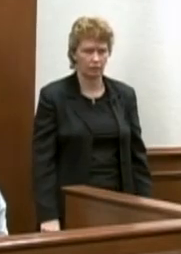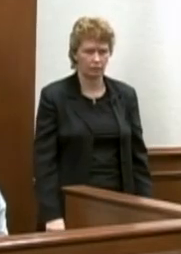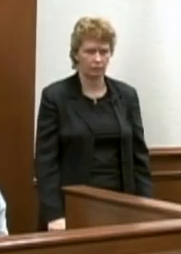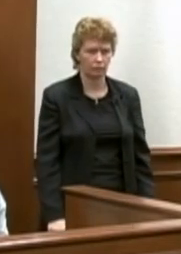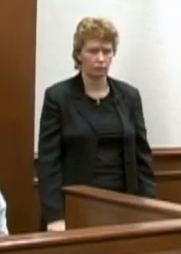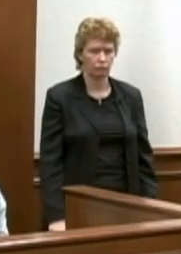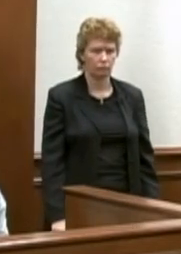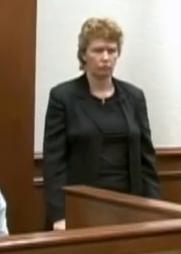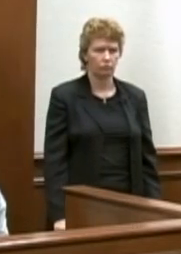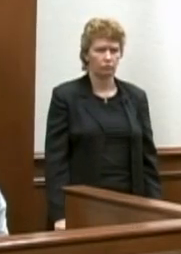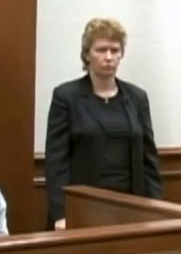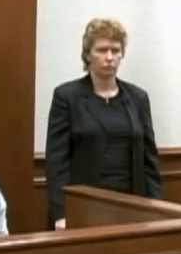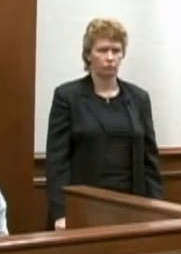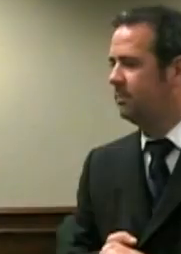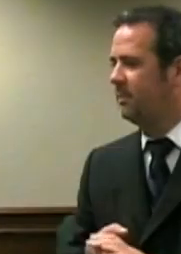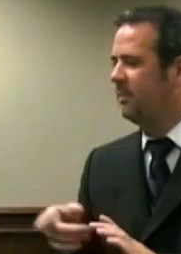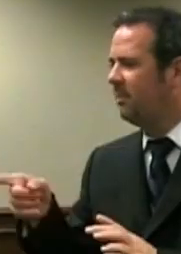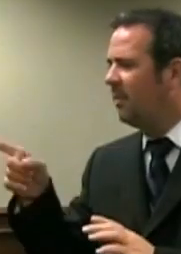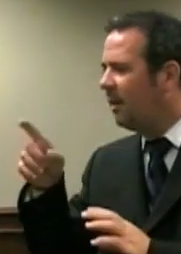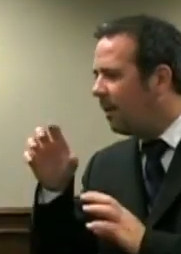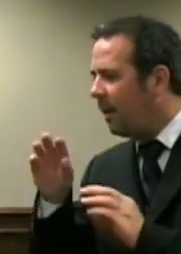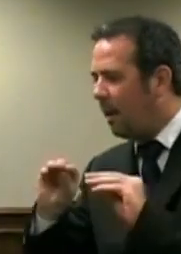restaurant.